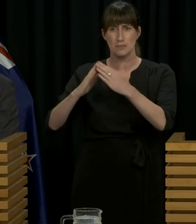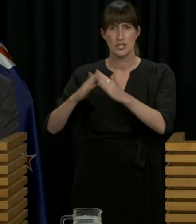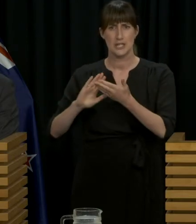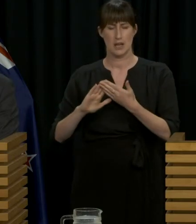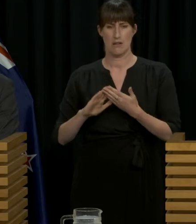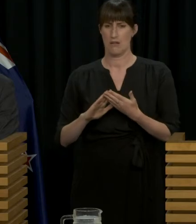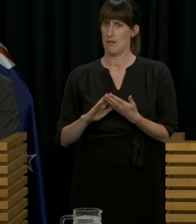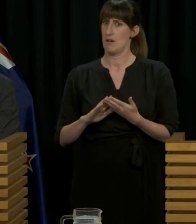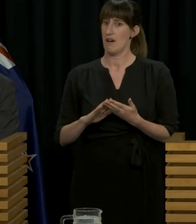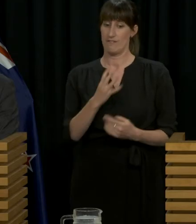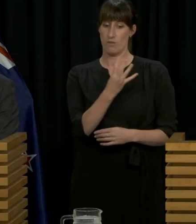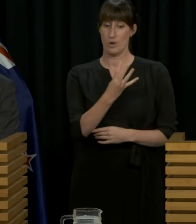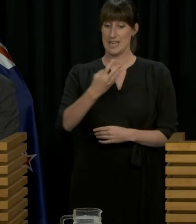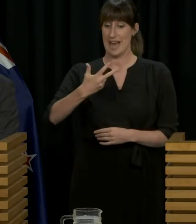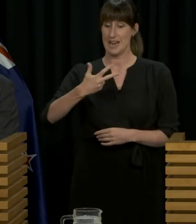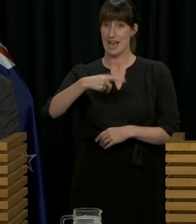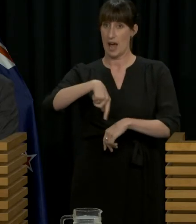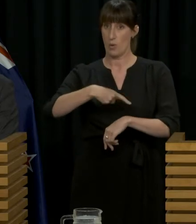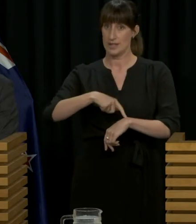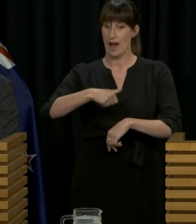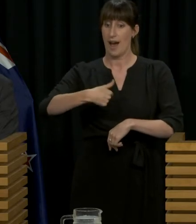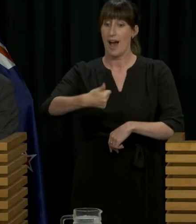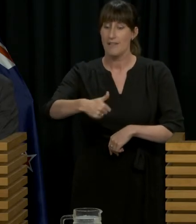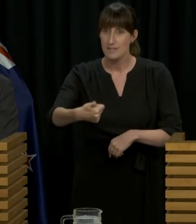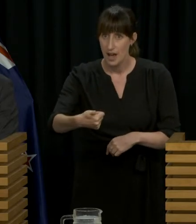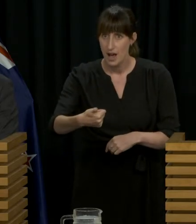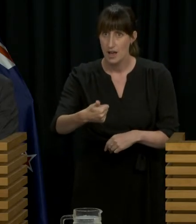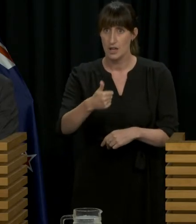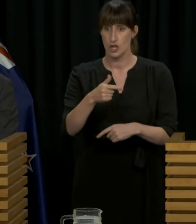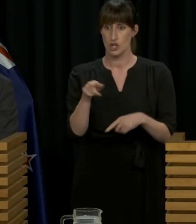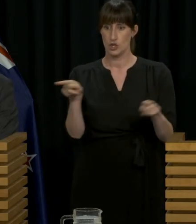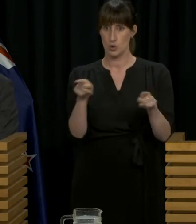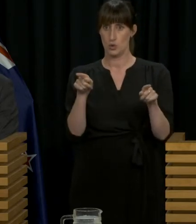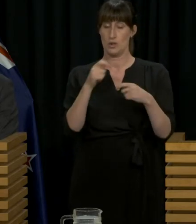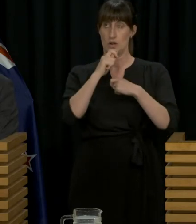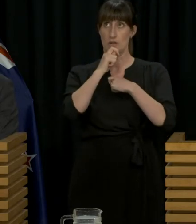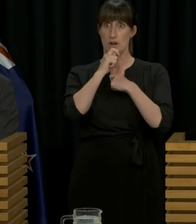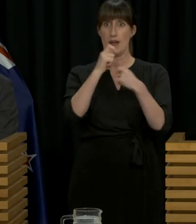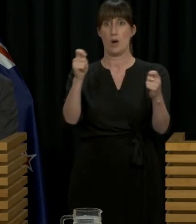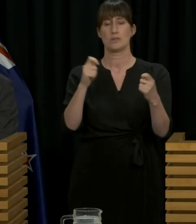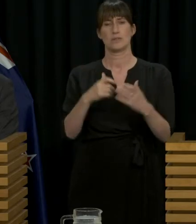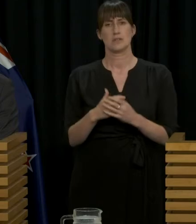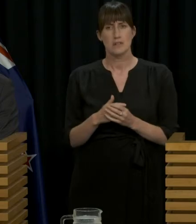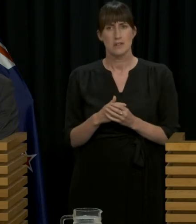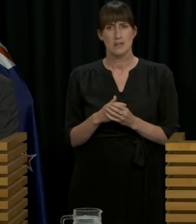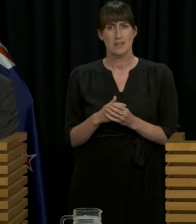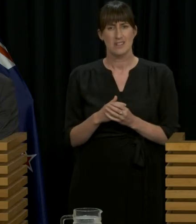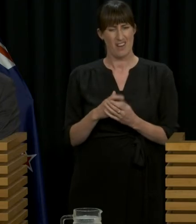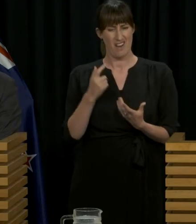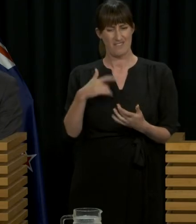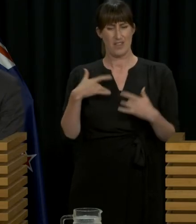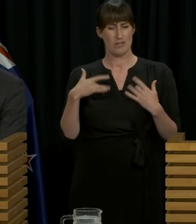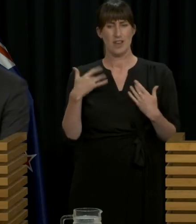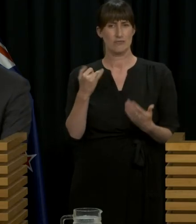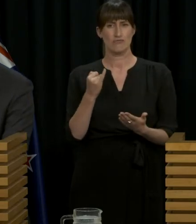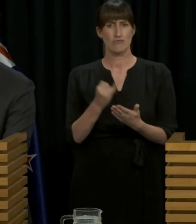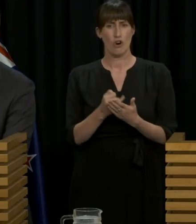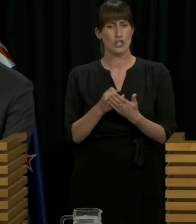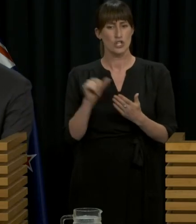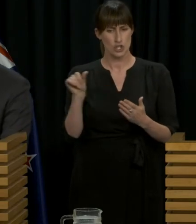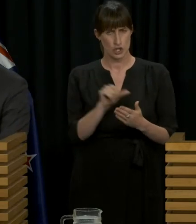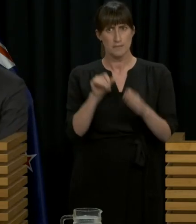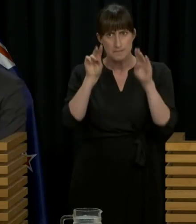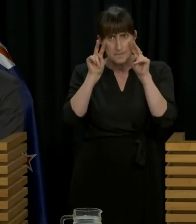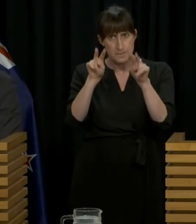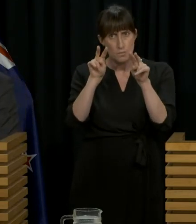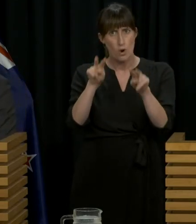they still wouldn't have heard or seen any newscasts? Especially if they had just exited MIQ, shouldn't there be an obligation for them to be paying attention? Look, I